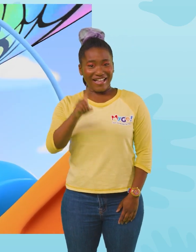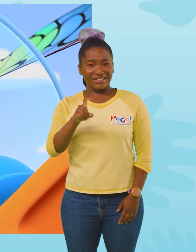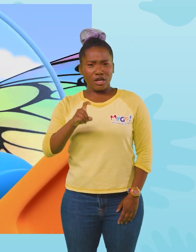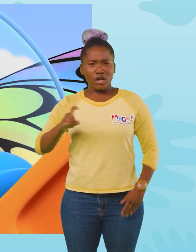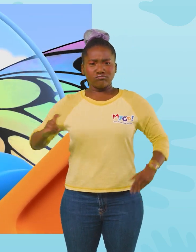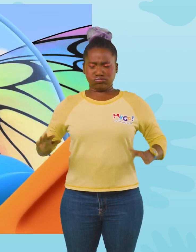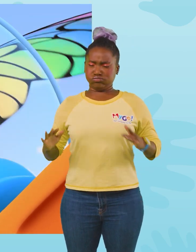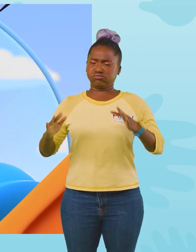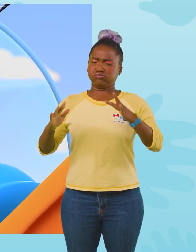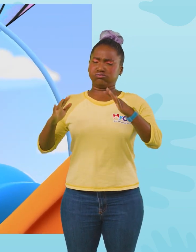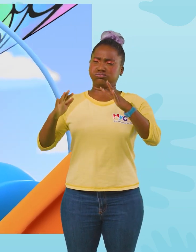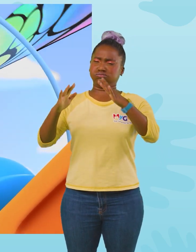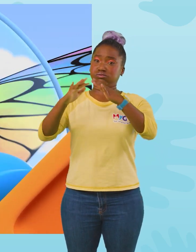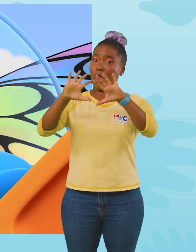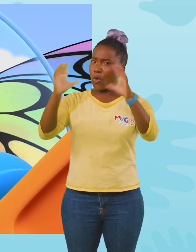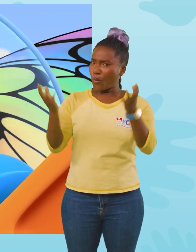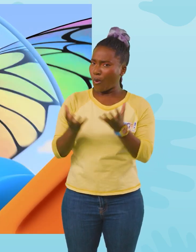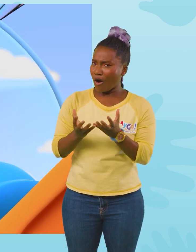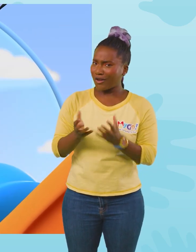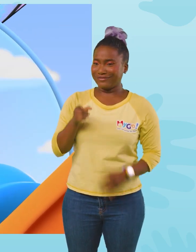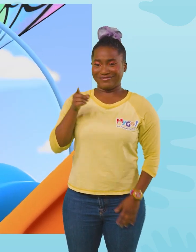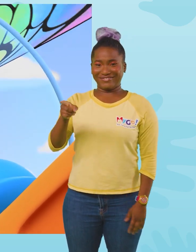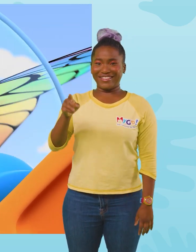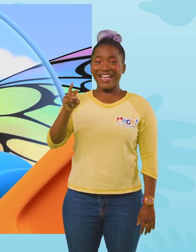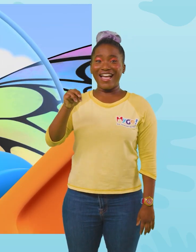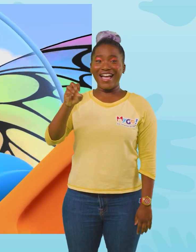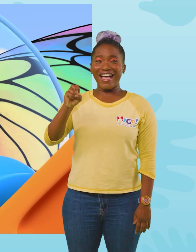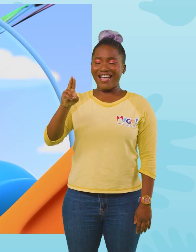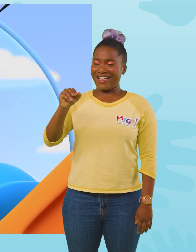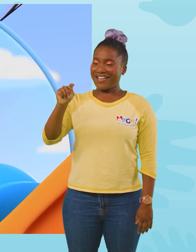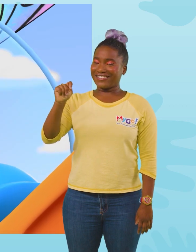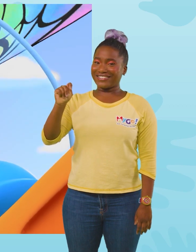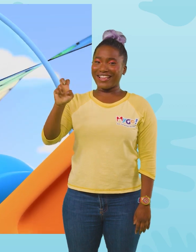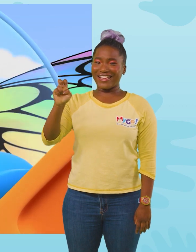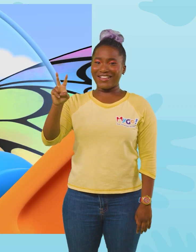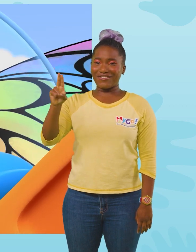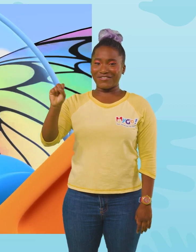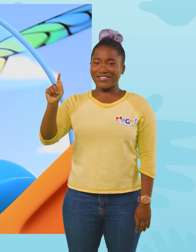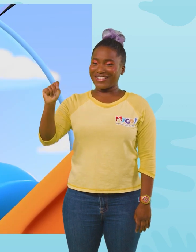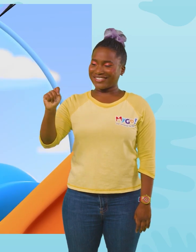tallest mountain in the world? It's Mount Everest. It's